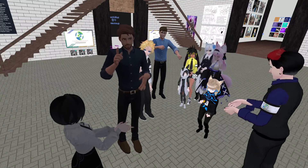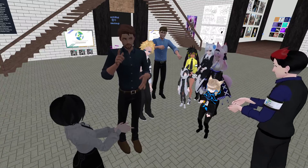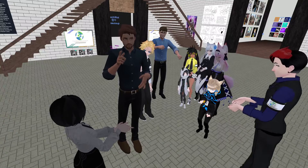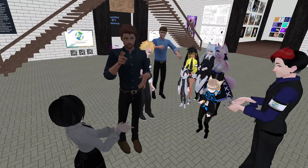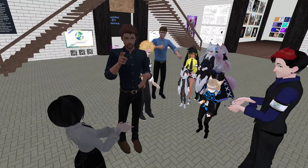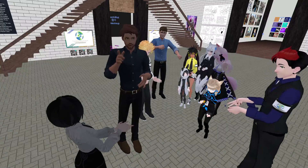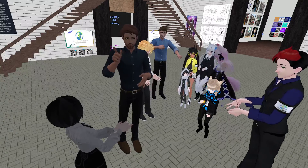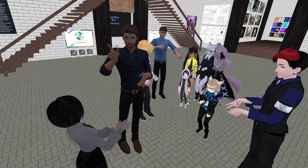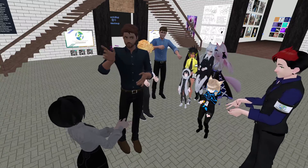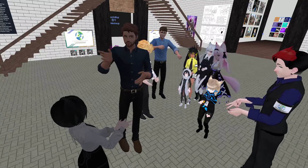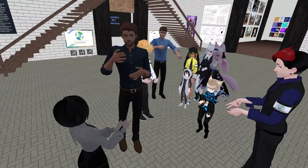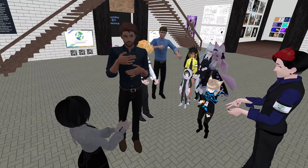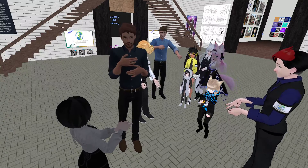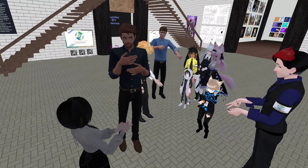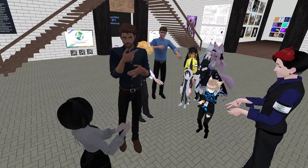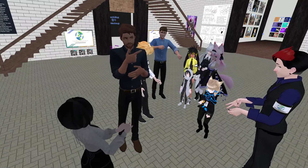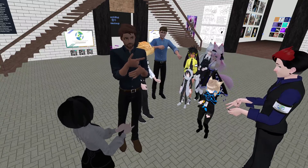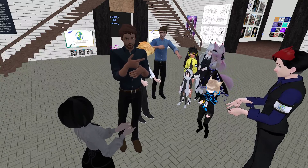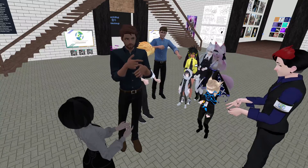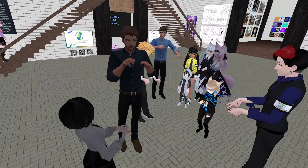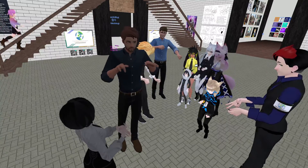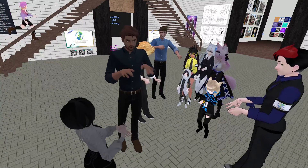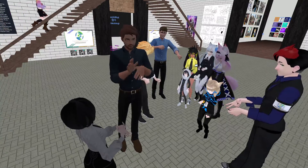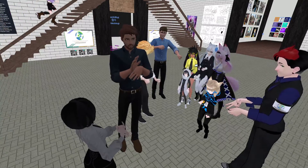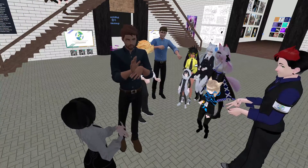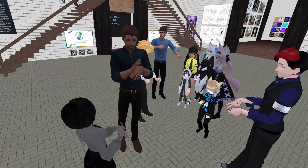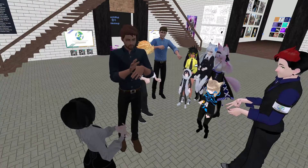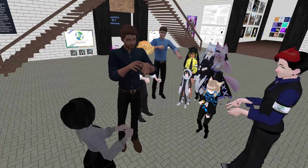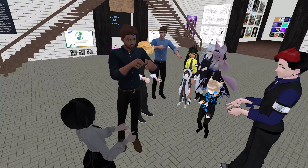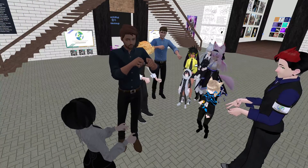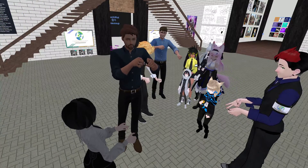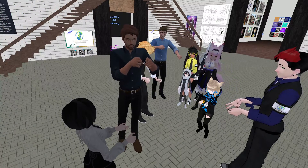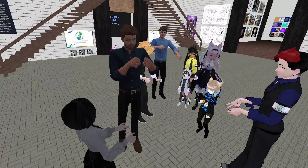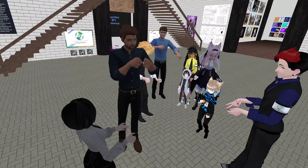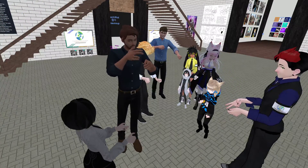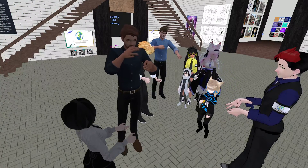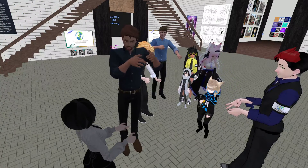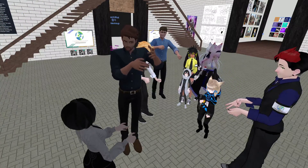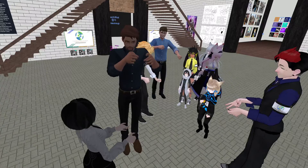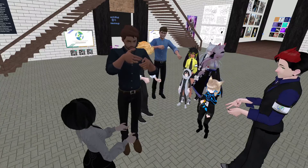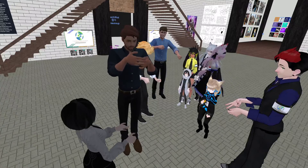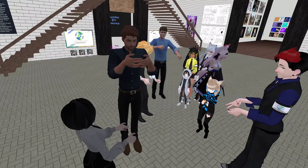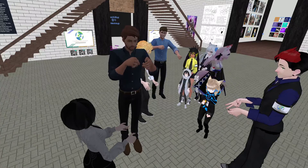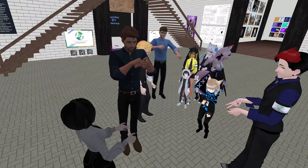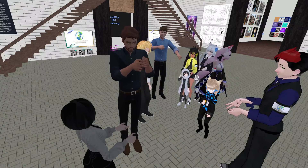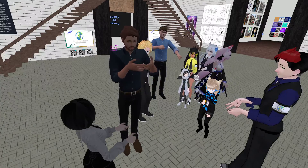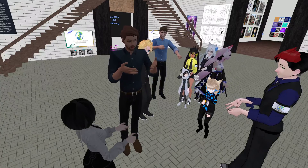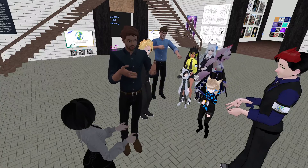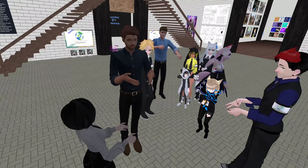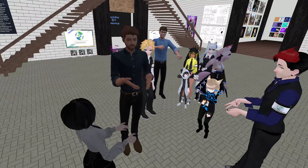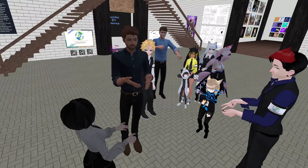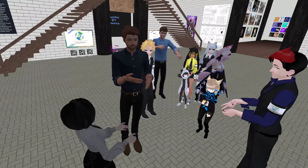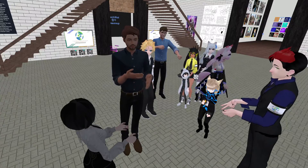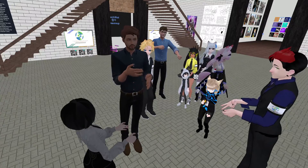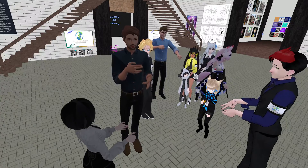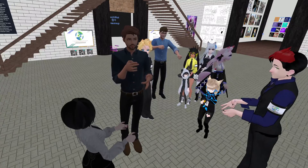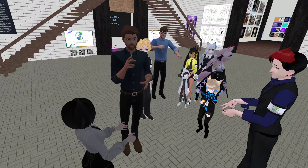deaf. He enjoys just watching like action movies and the explosions and fighting, things like that.